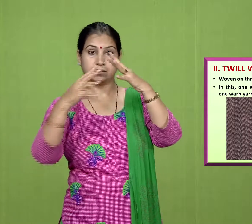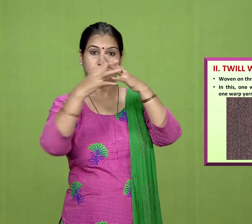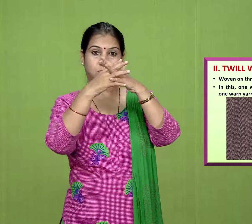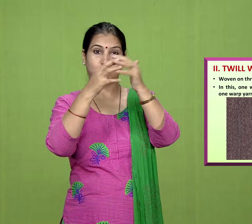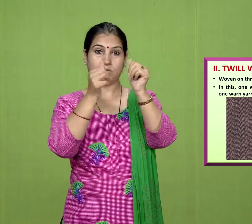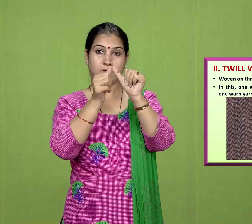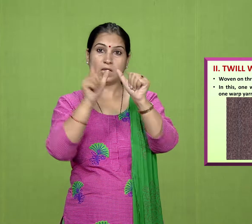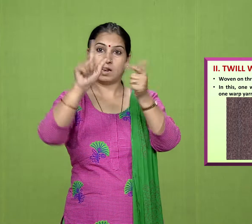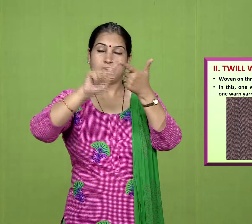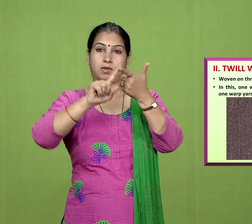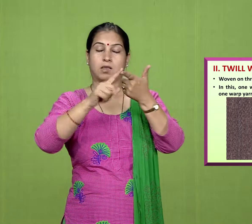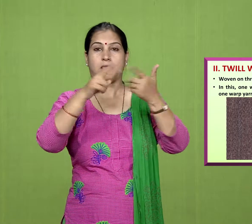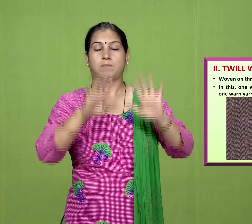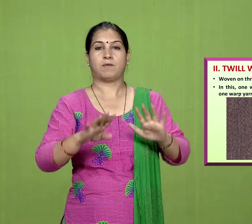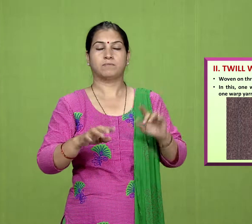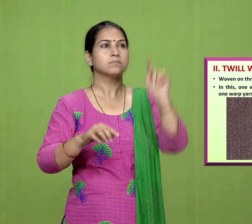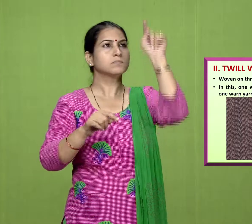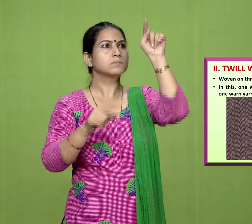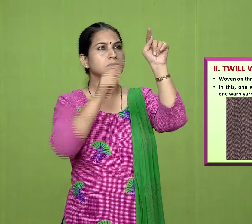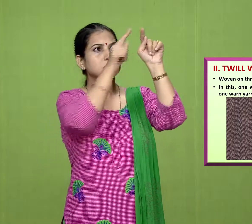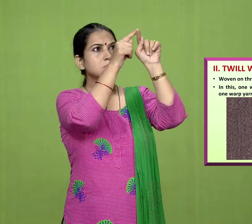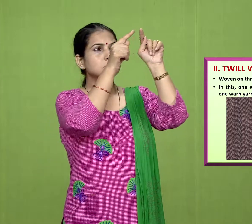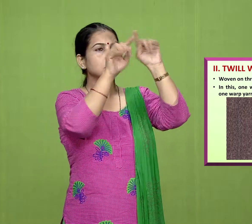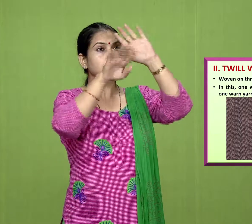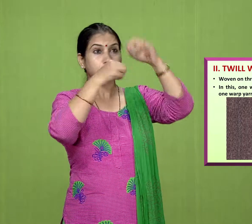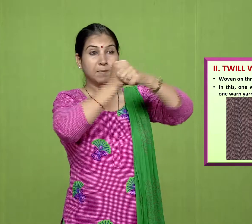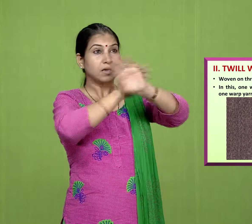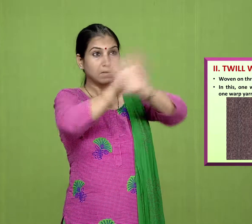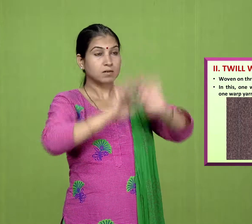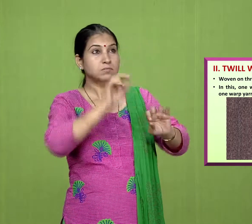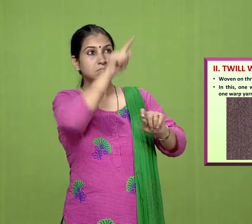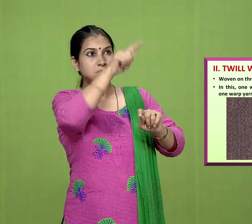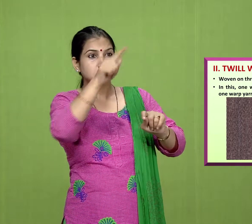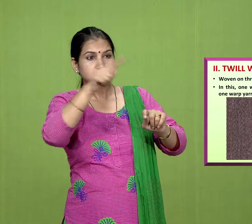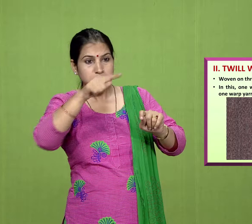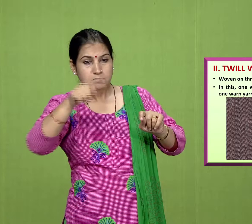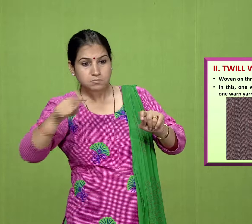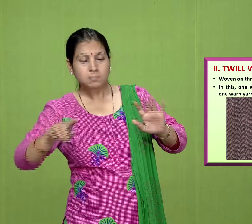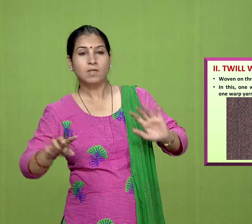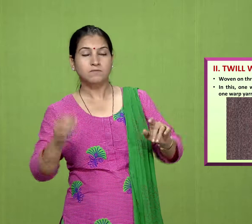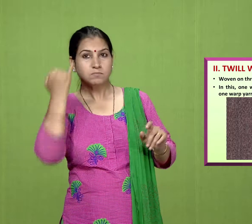The variation in diagonal lines produces various designs of